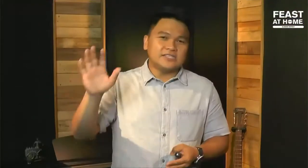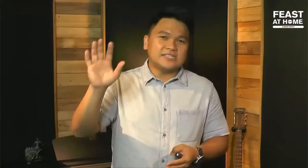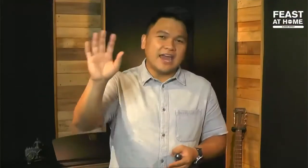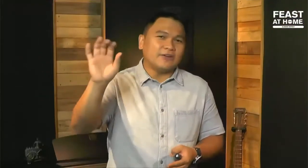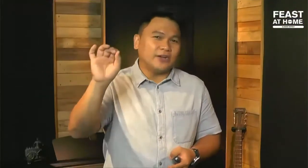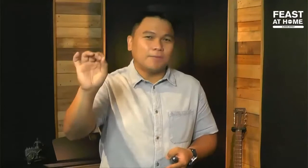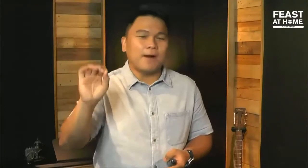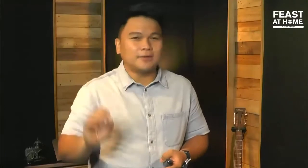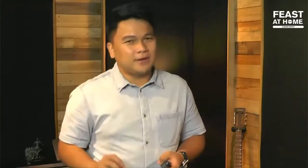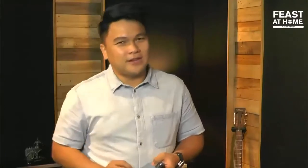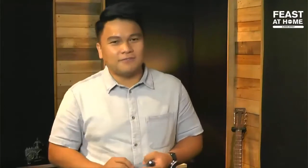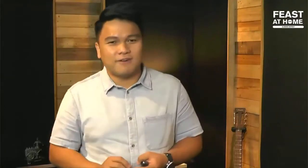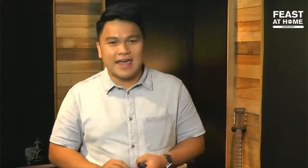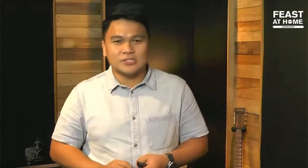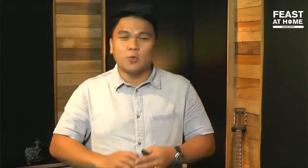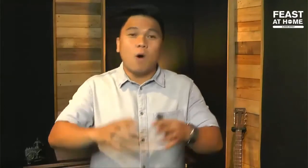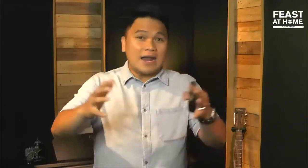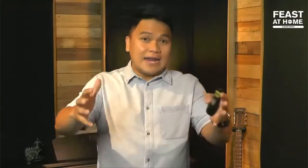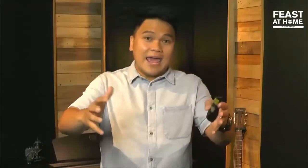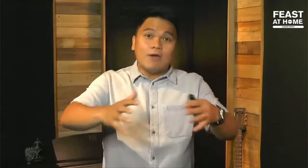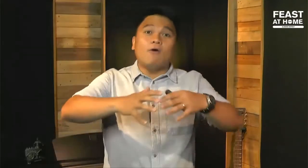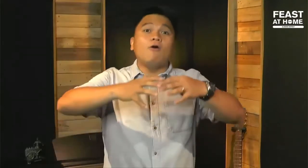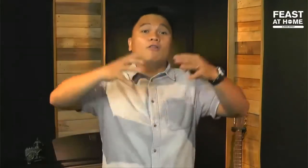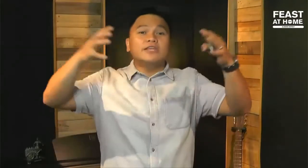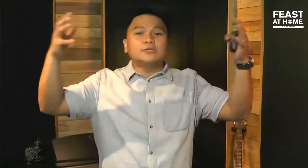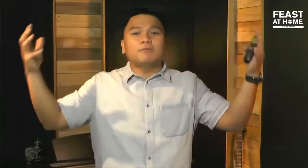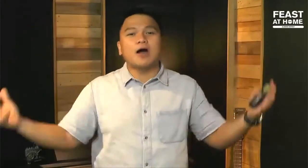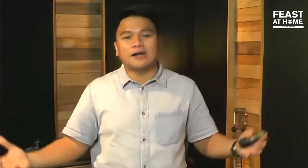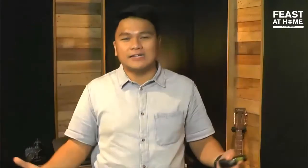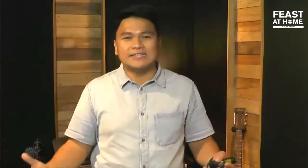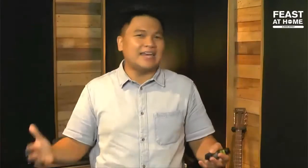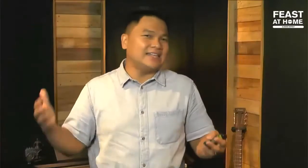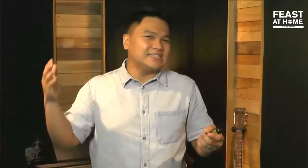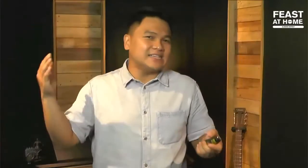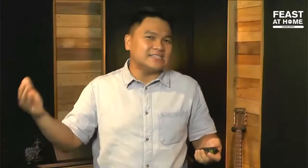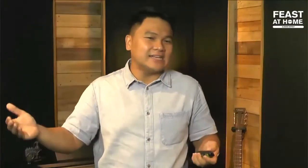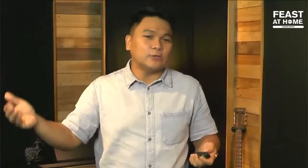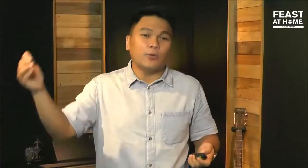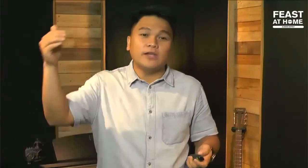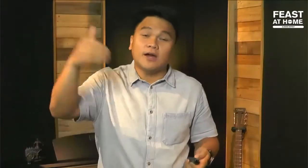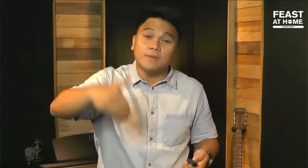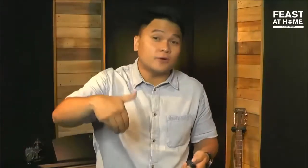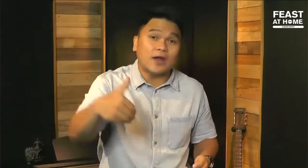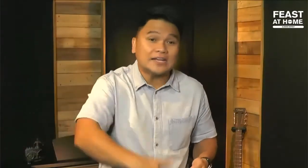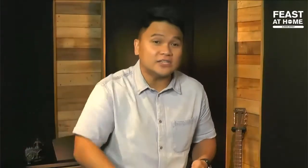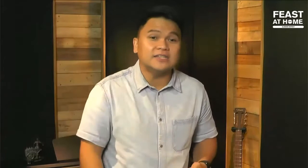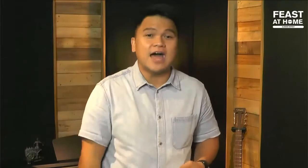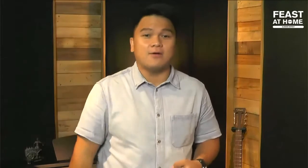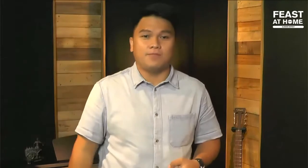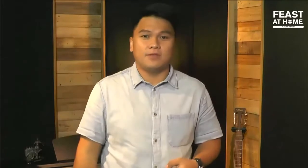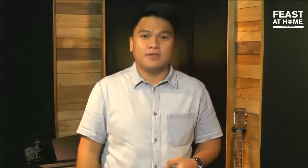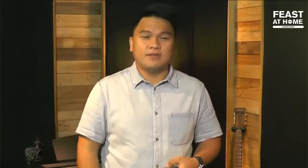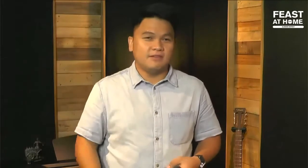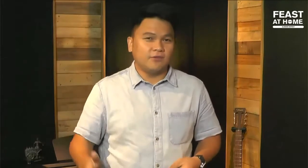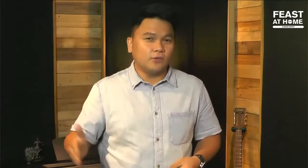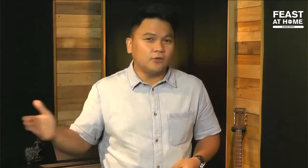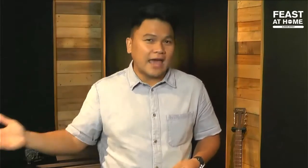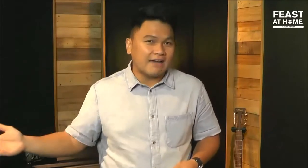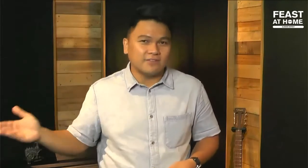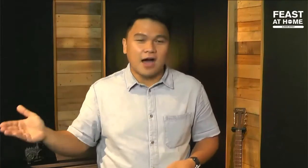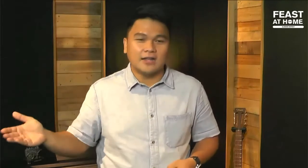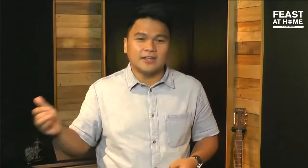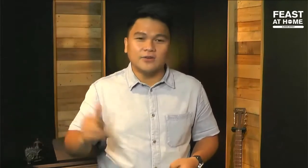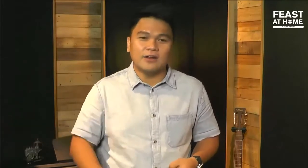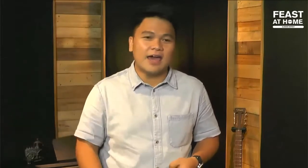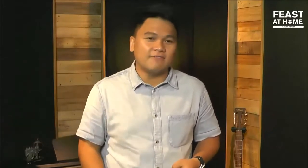here's the scarier part, my dear friends. One day, all this progress and success will come crashing down if you don't